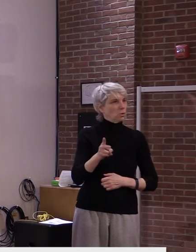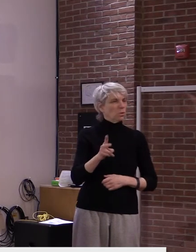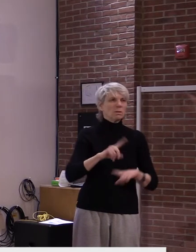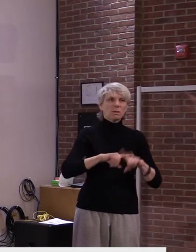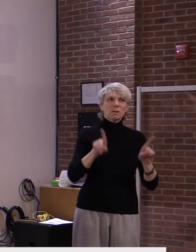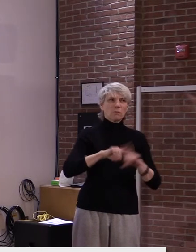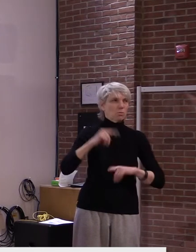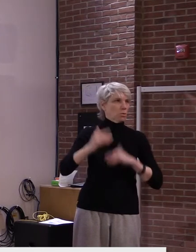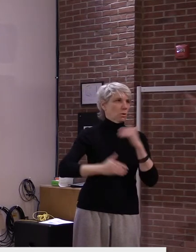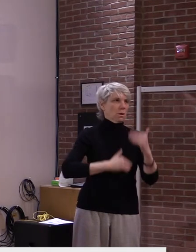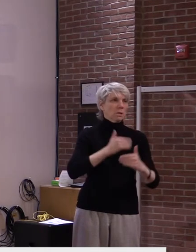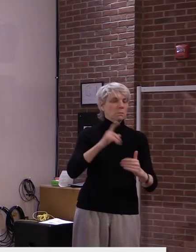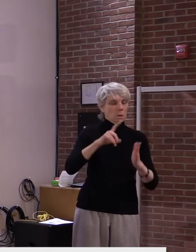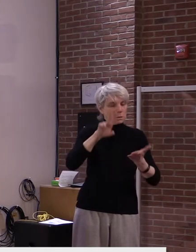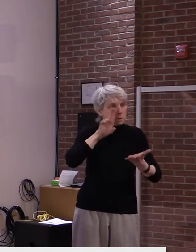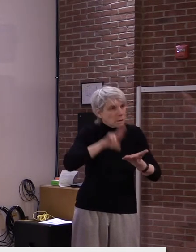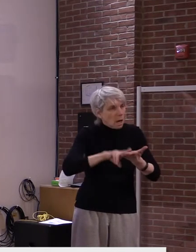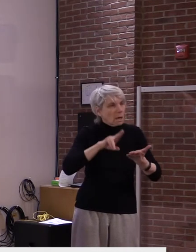issue.